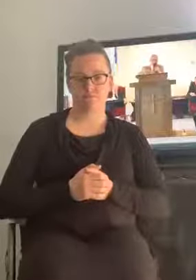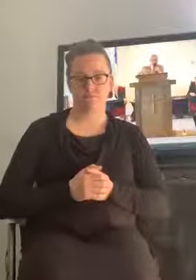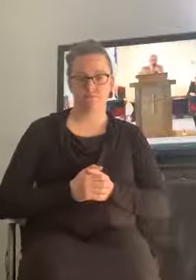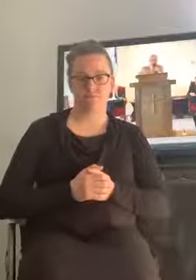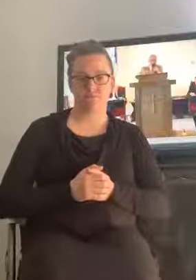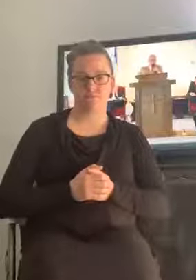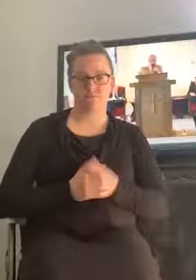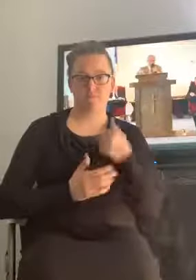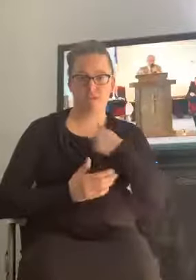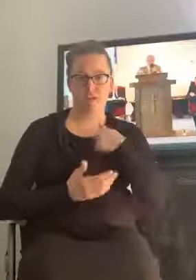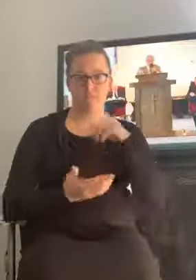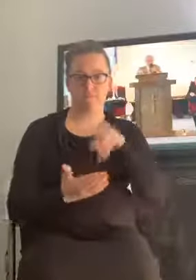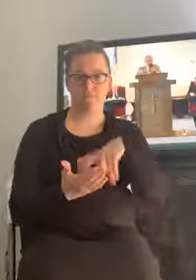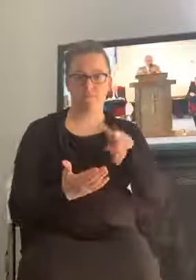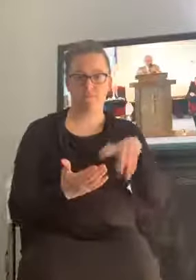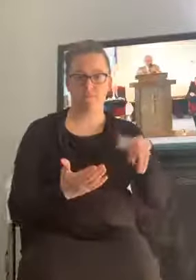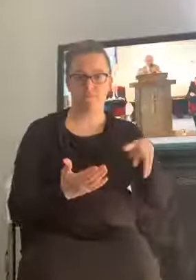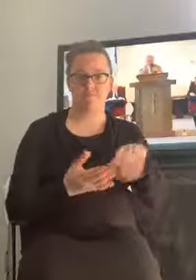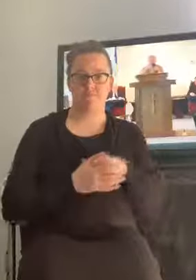to read